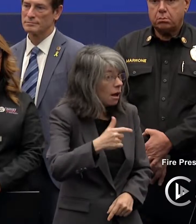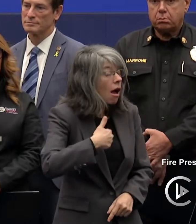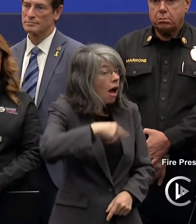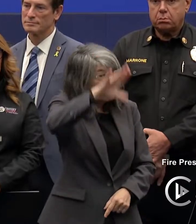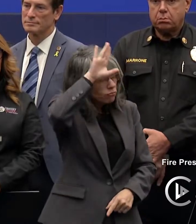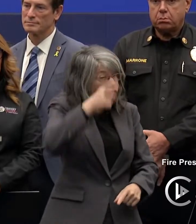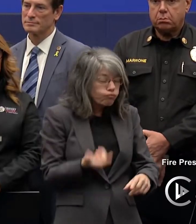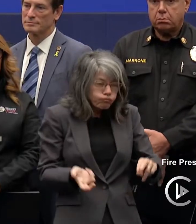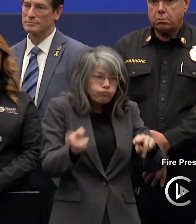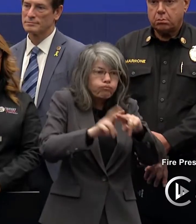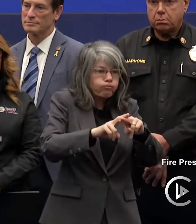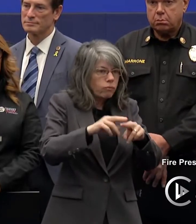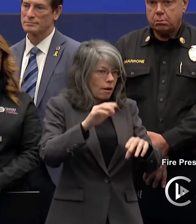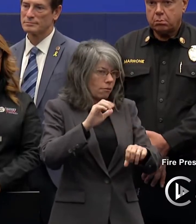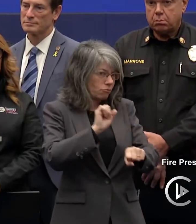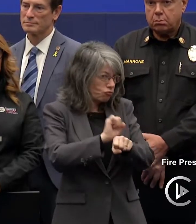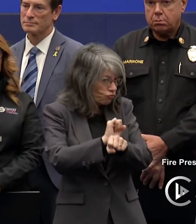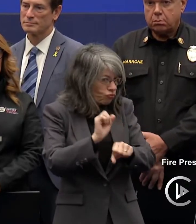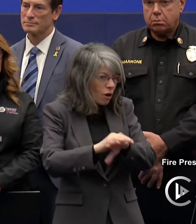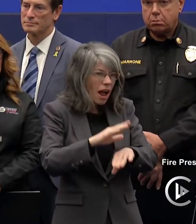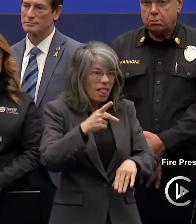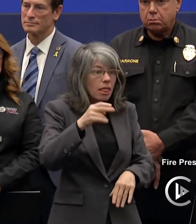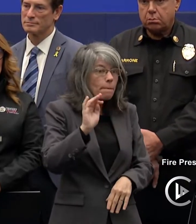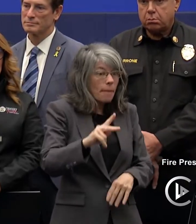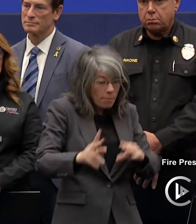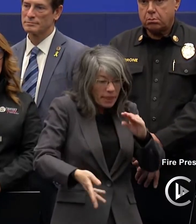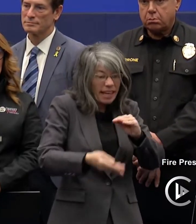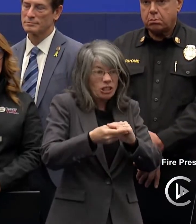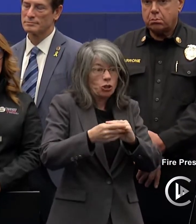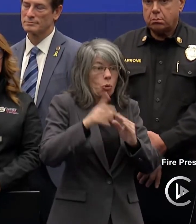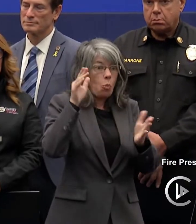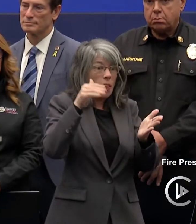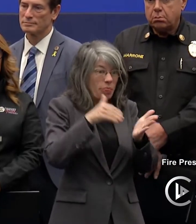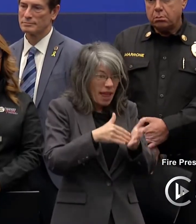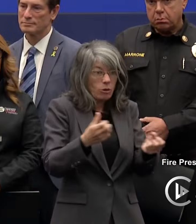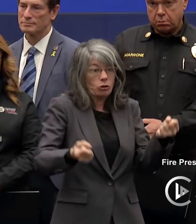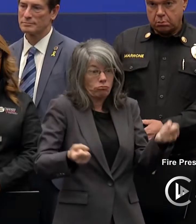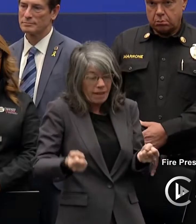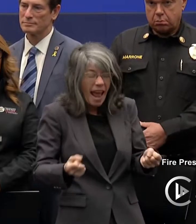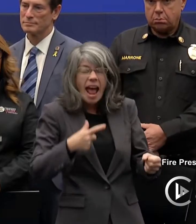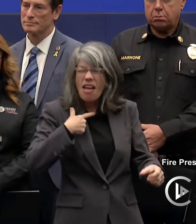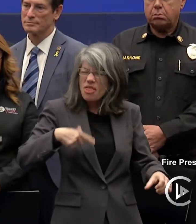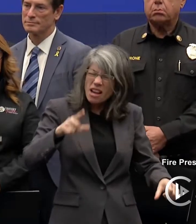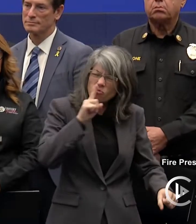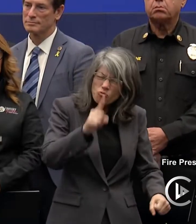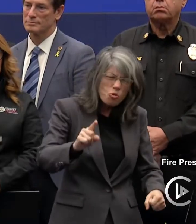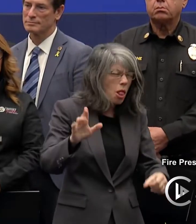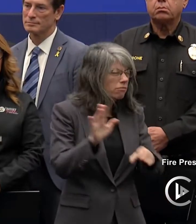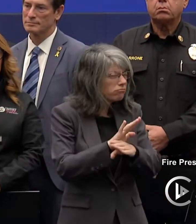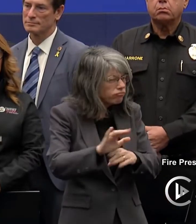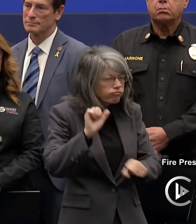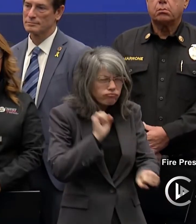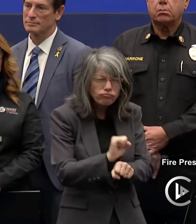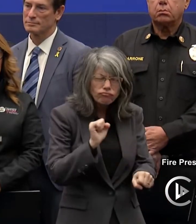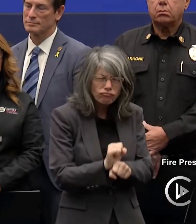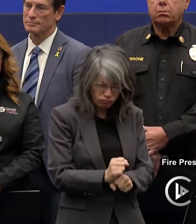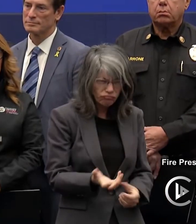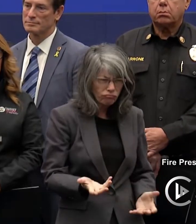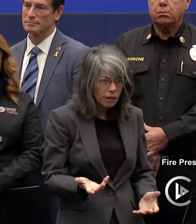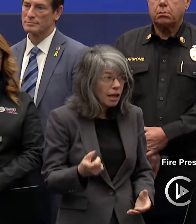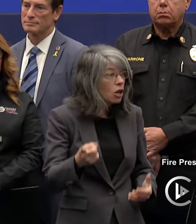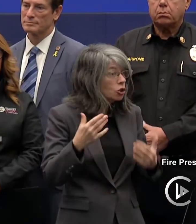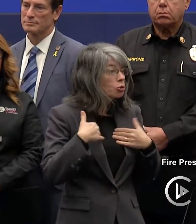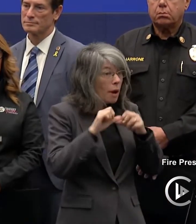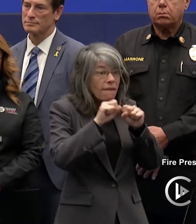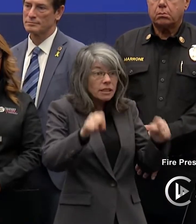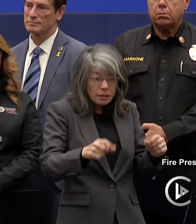firefighters jumped on the pumps, our additional 1,000 engines that you're talking about, and they went to work. So we have the system that's